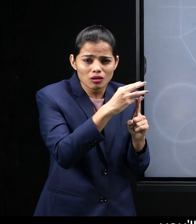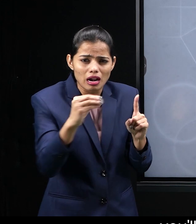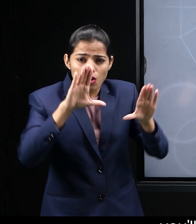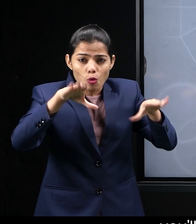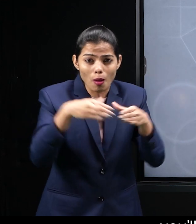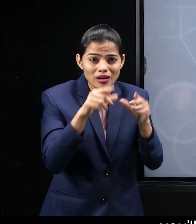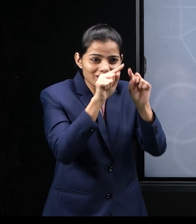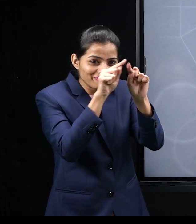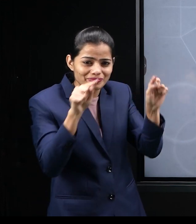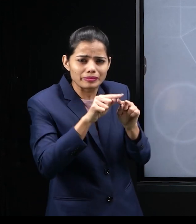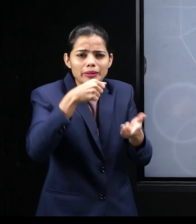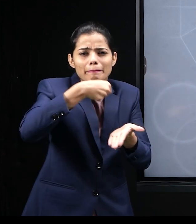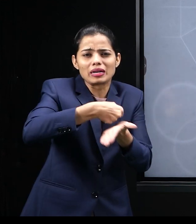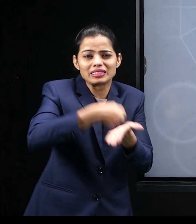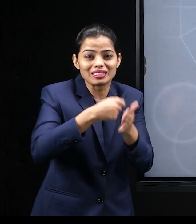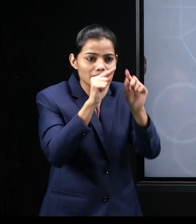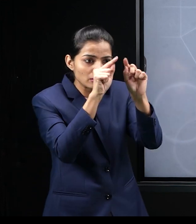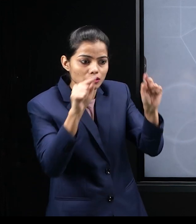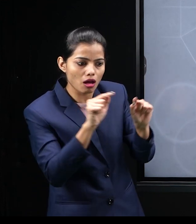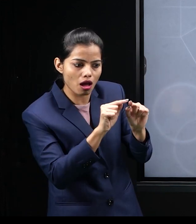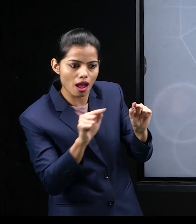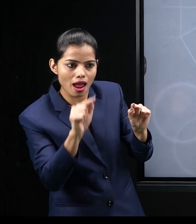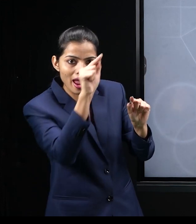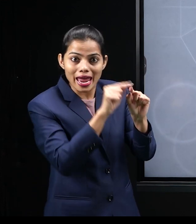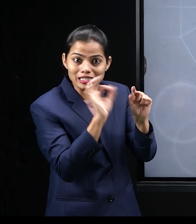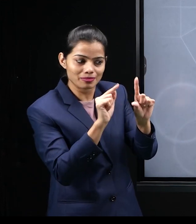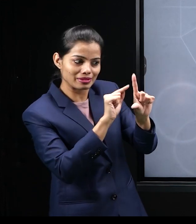and classify triangles based on their sides and angles.